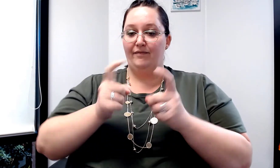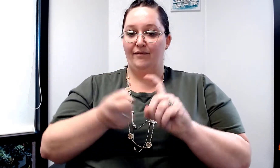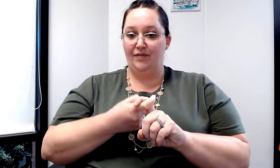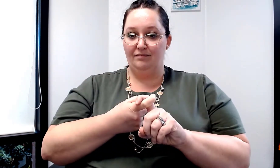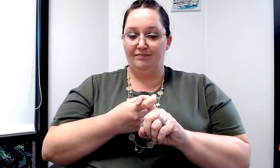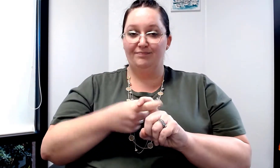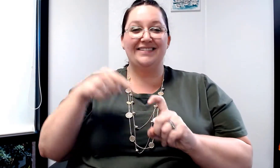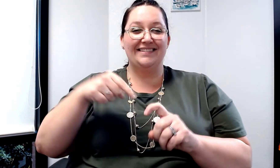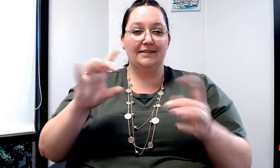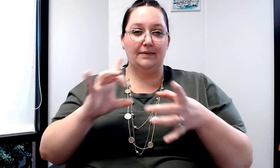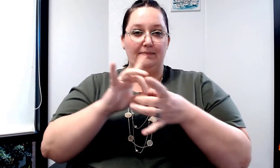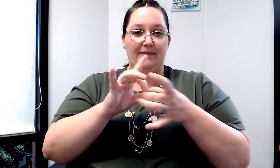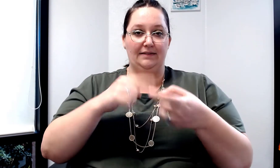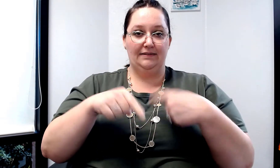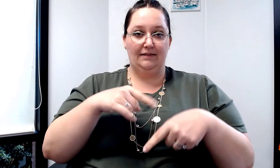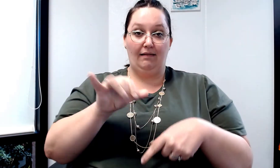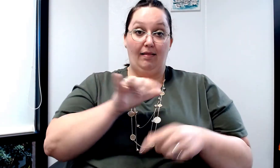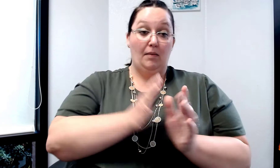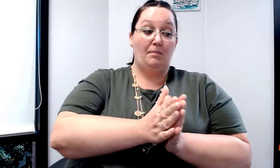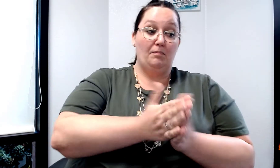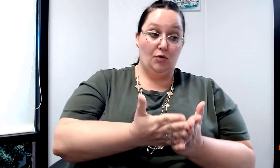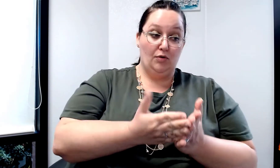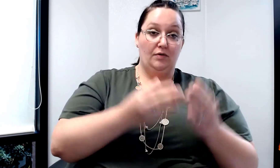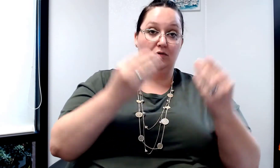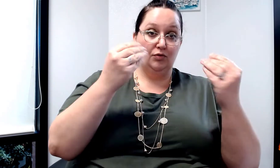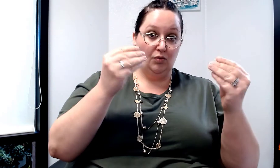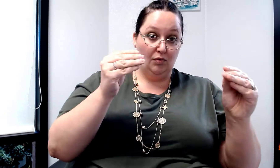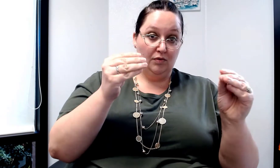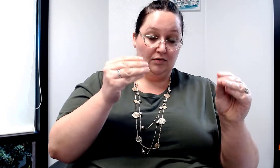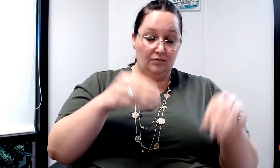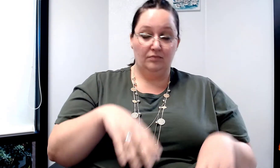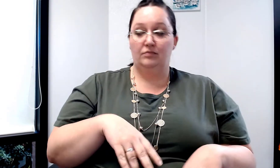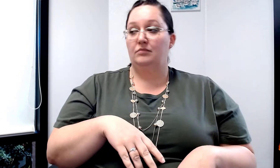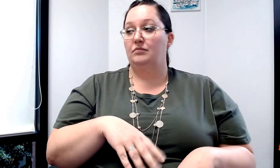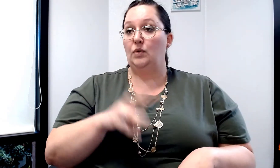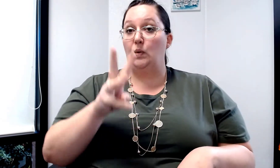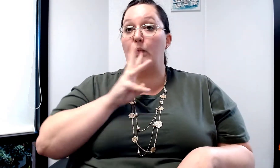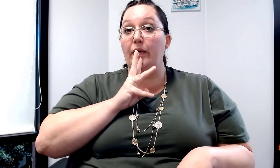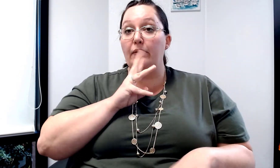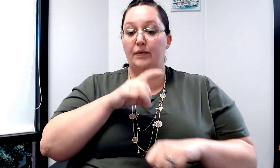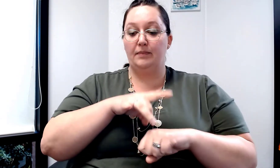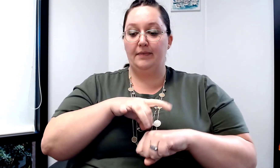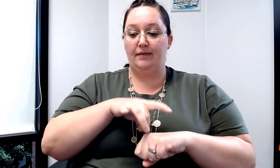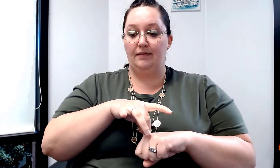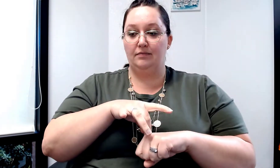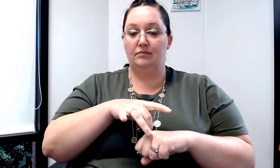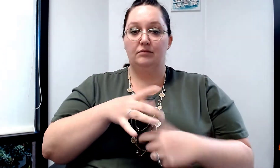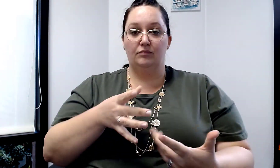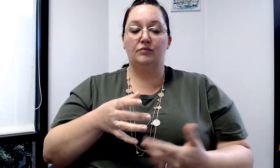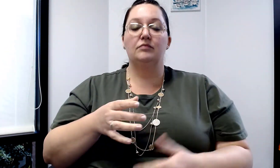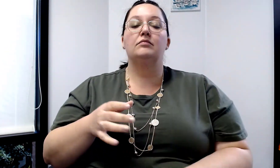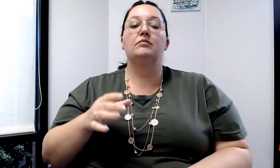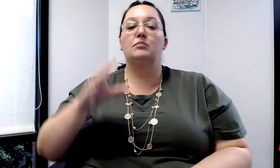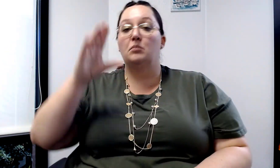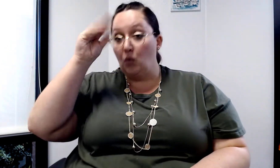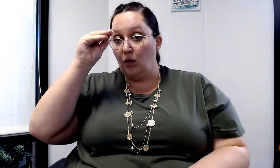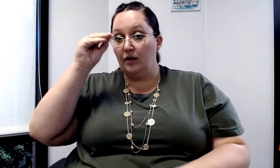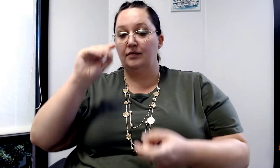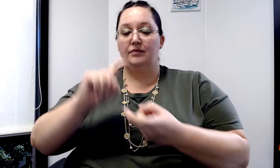You're going to tap boy once. This is a combined sign. Just like with bookstore or watermelon, you are going to be moving the